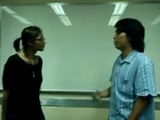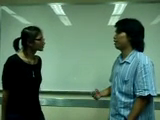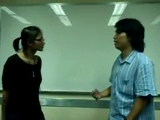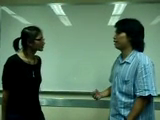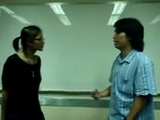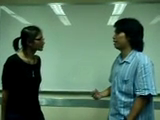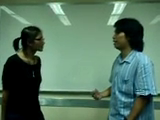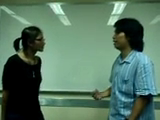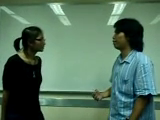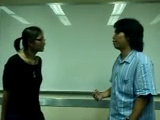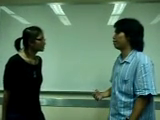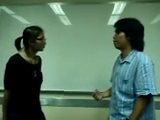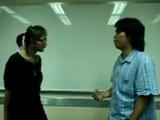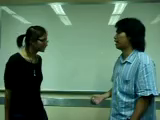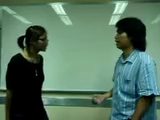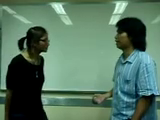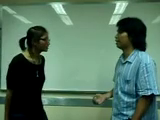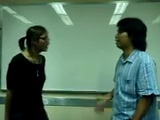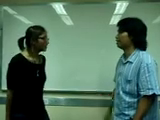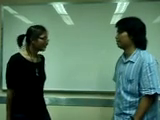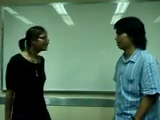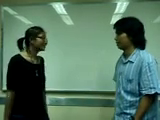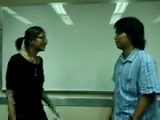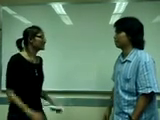eat anything for dinner last night. Oh, yes.